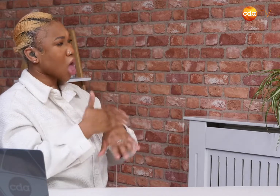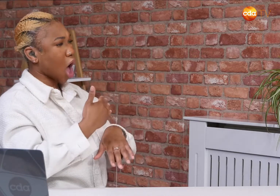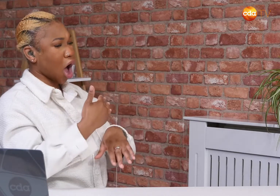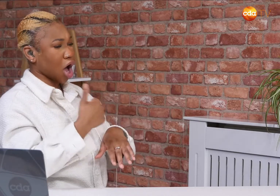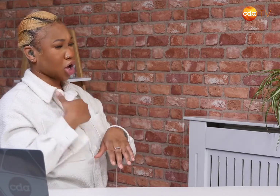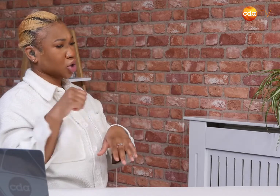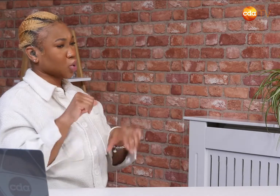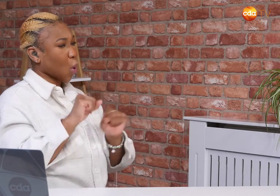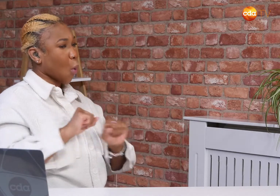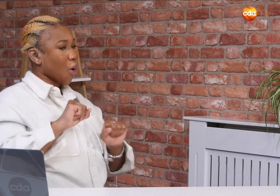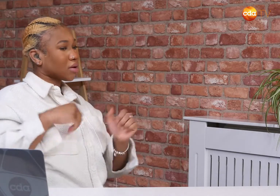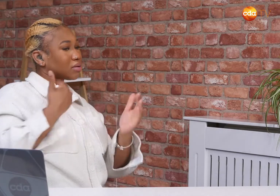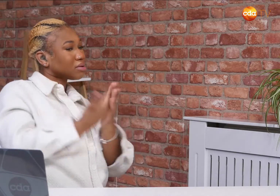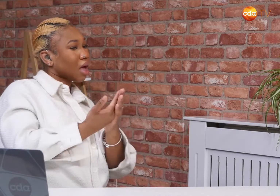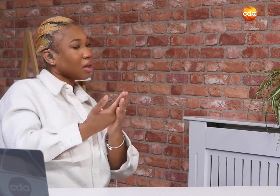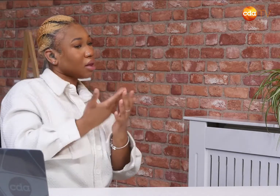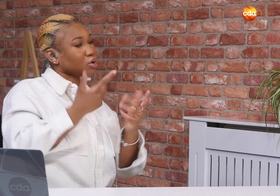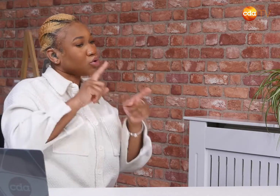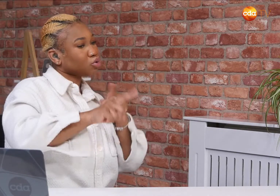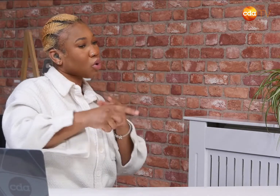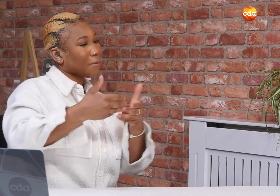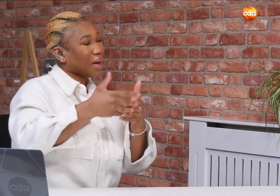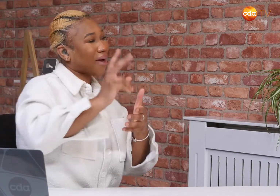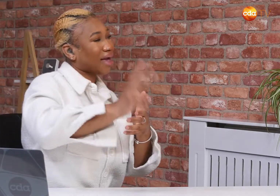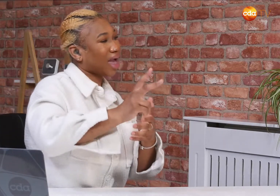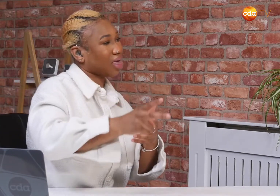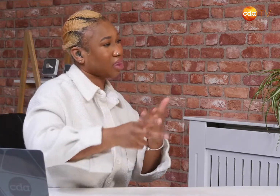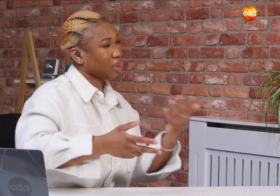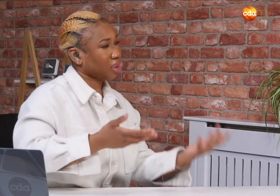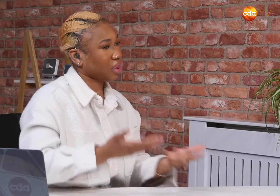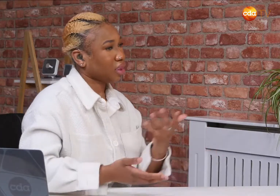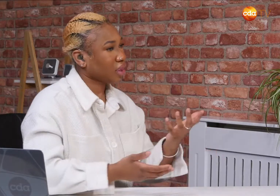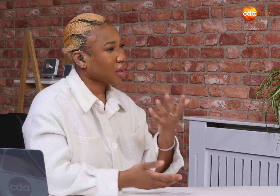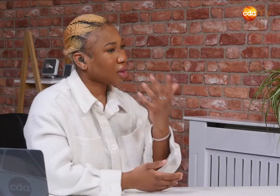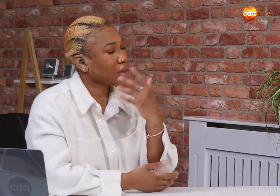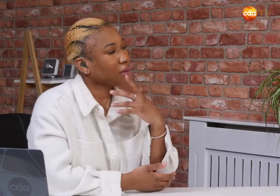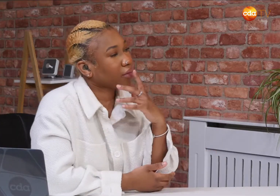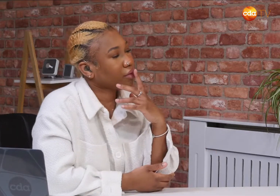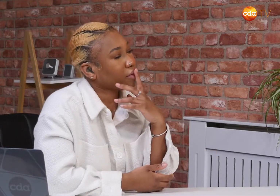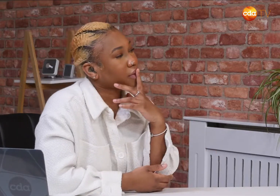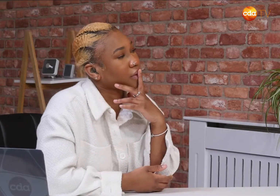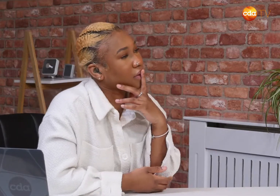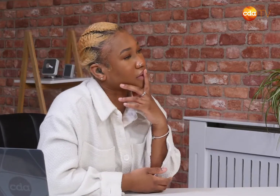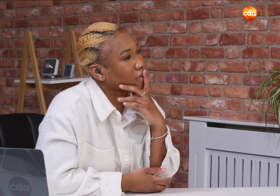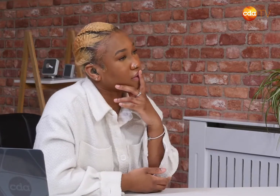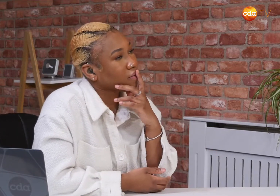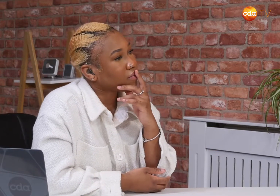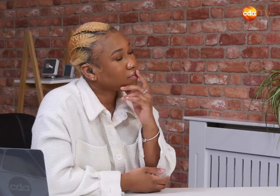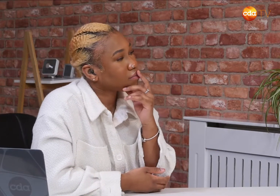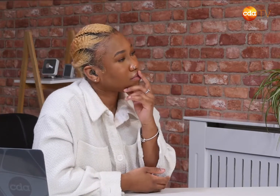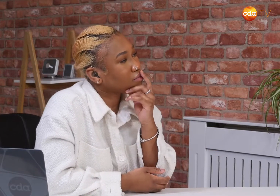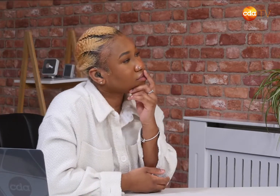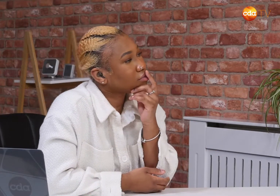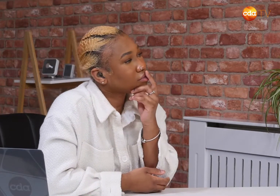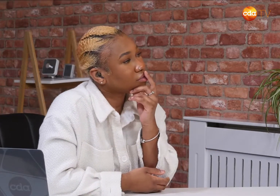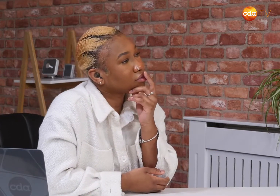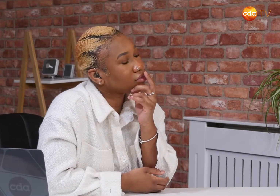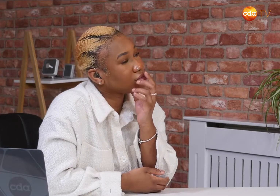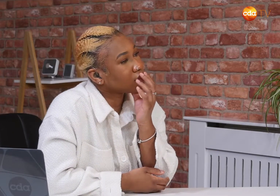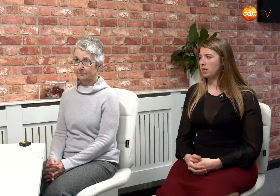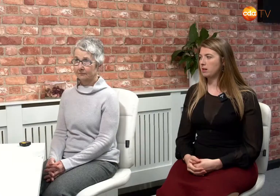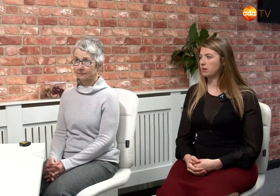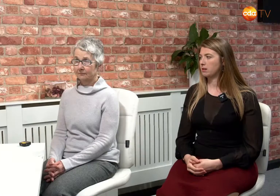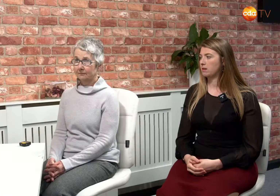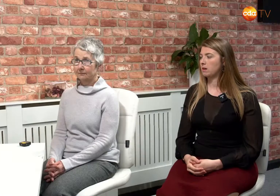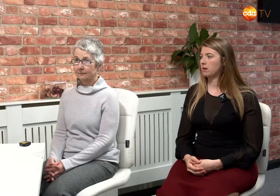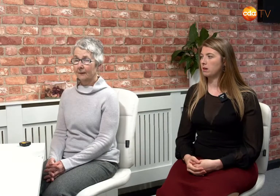So once the miscarriage has happened, like you said, once it's actually physically gone, is there a time limit before you can get pregnant